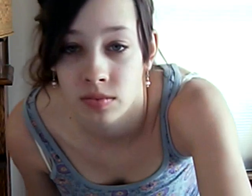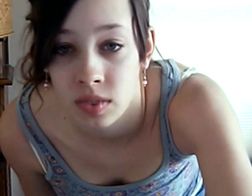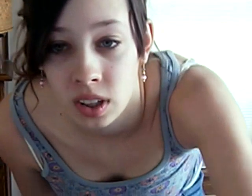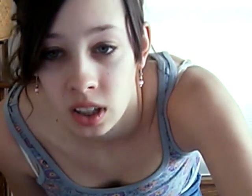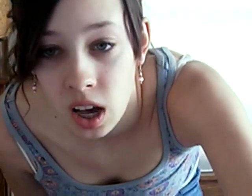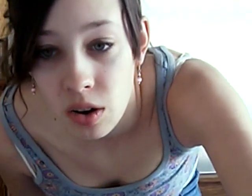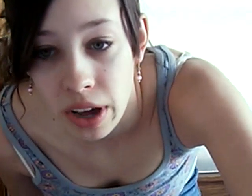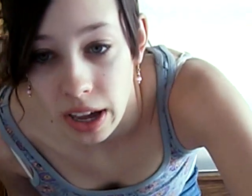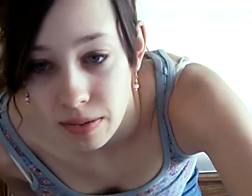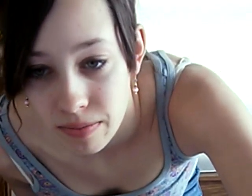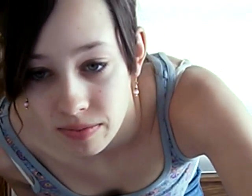Okay.